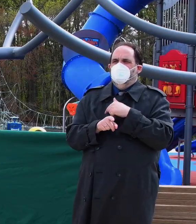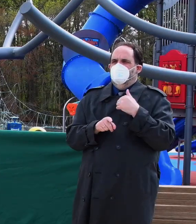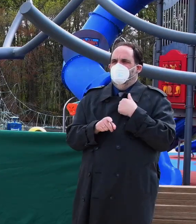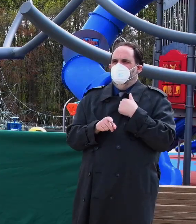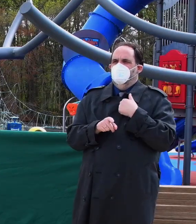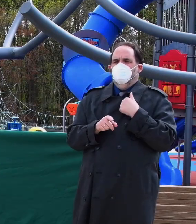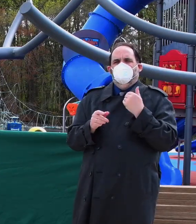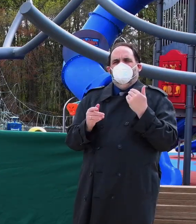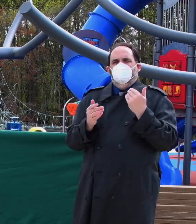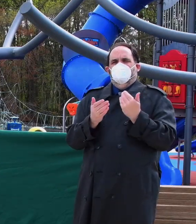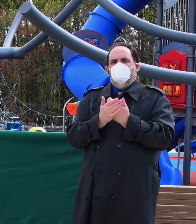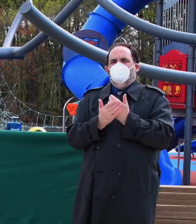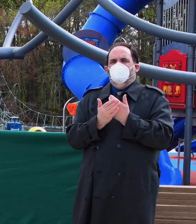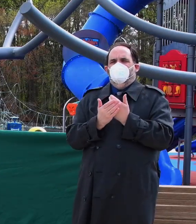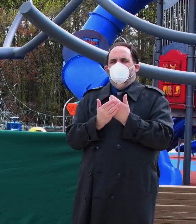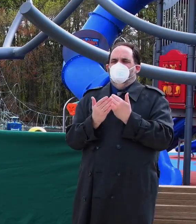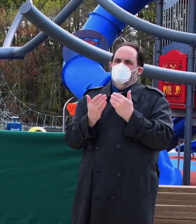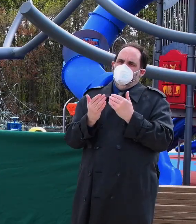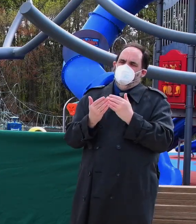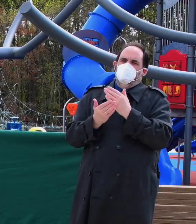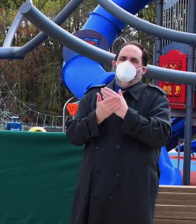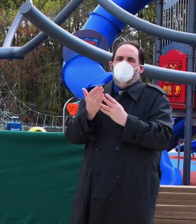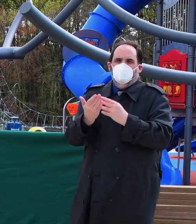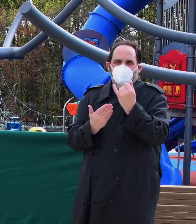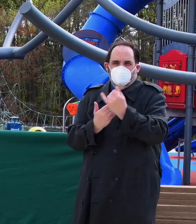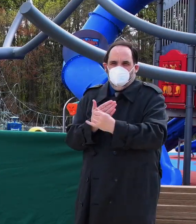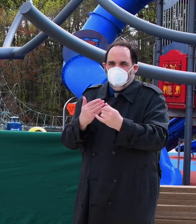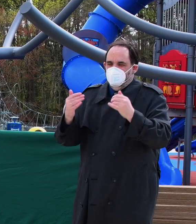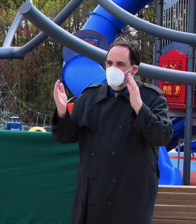an upcoming phase anticipated in